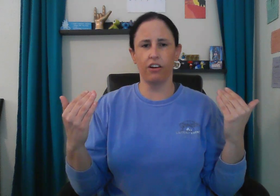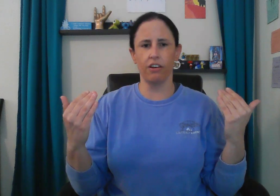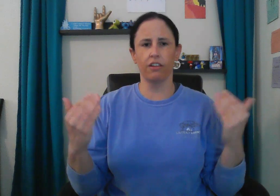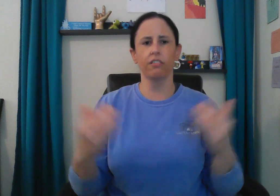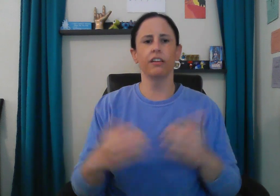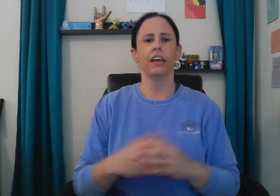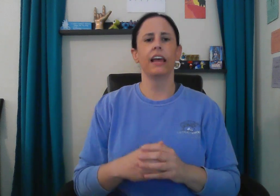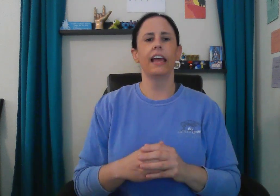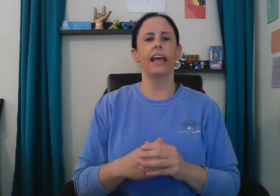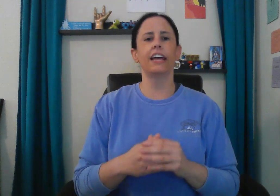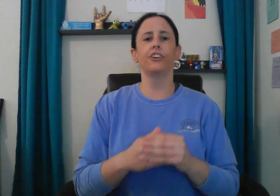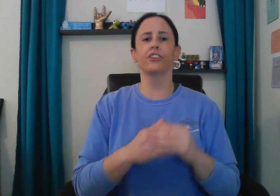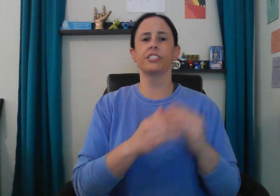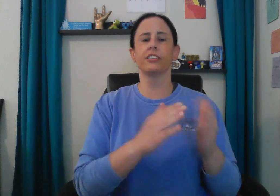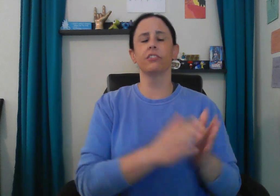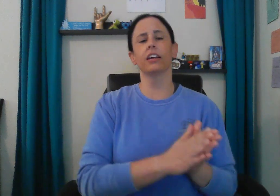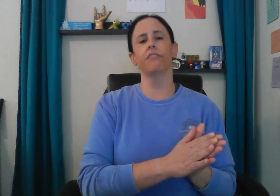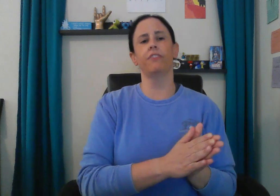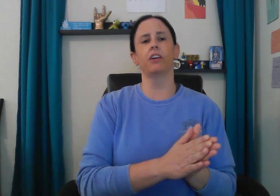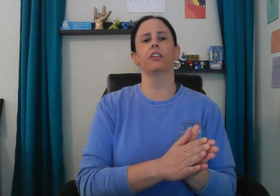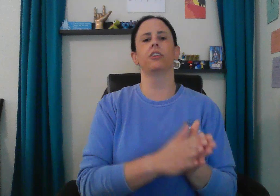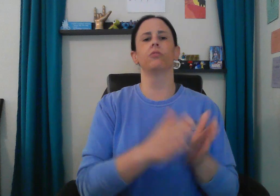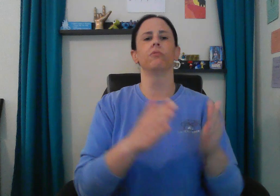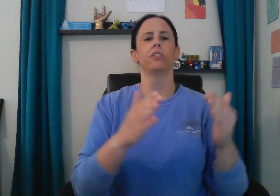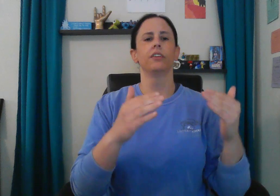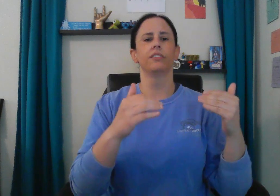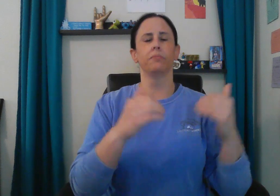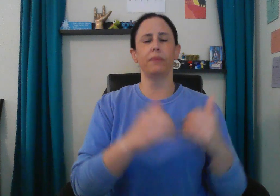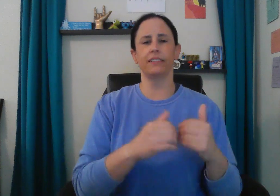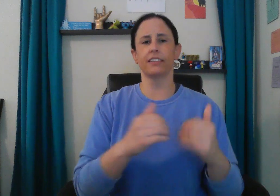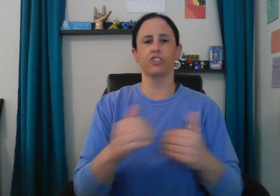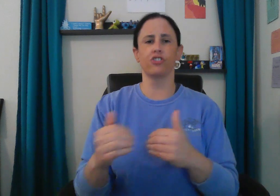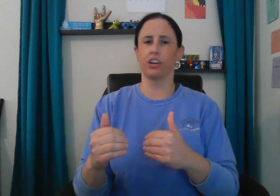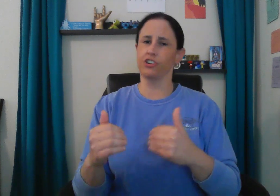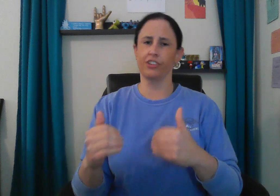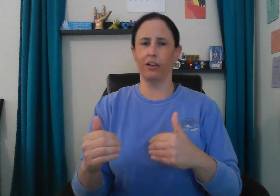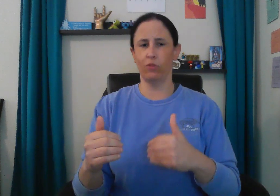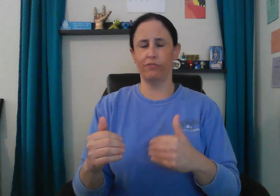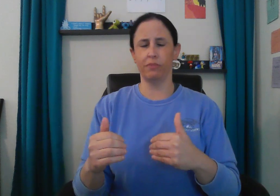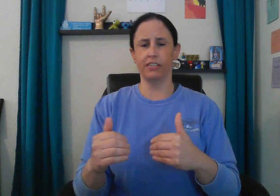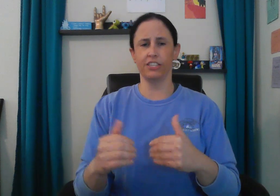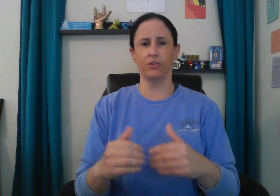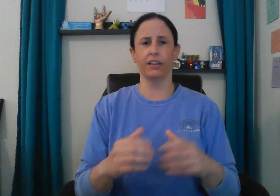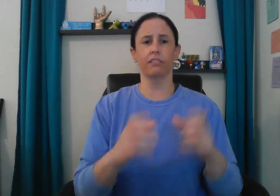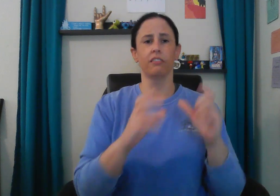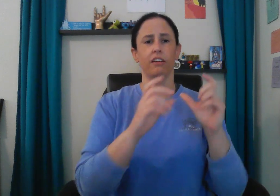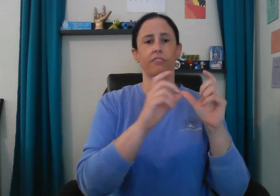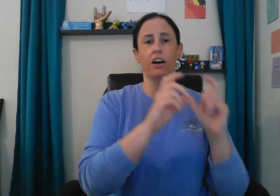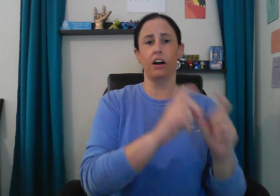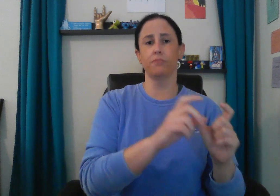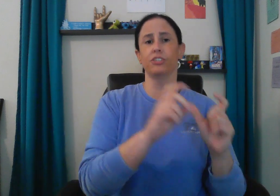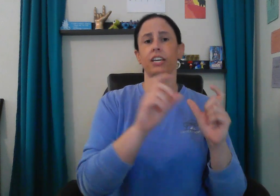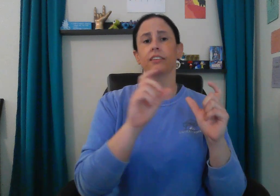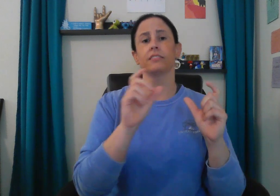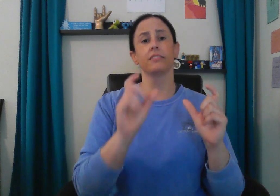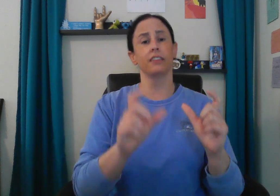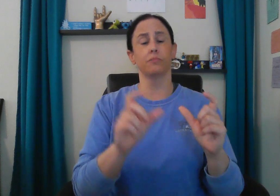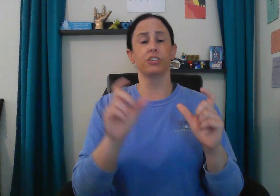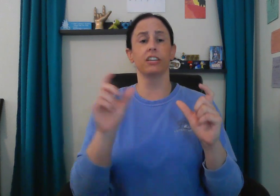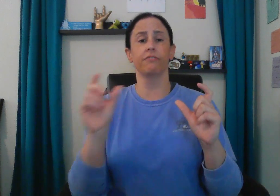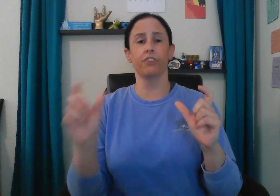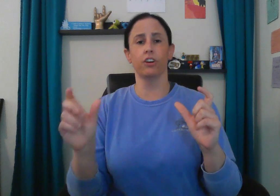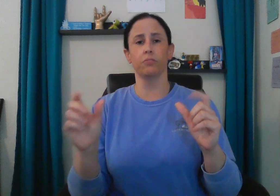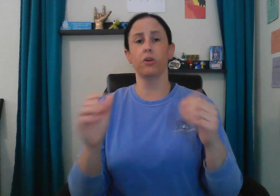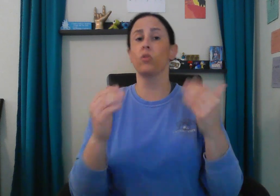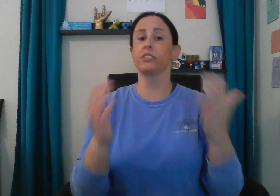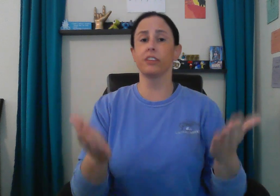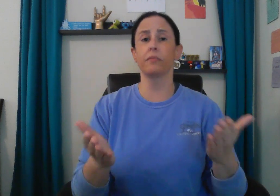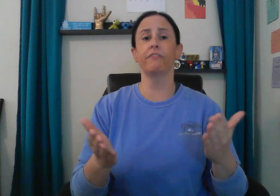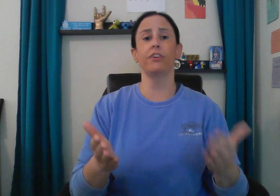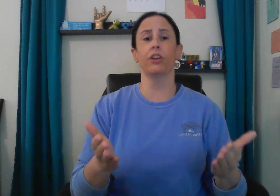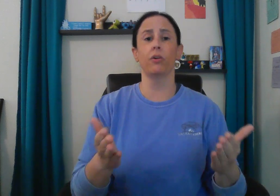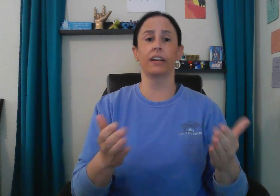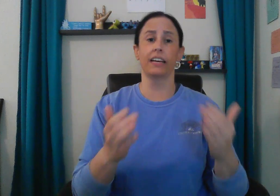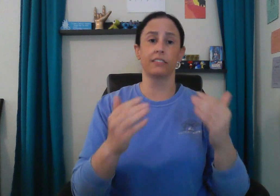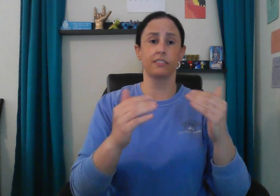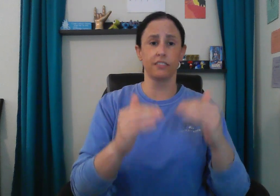are, and you're still going to follow the basic structure that we've been doing of object, subject, verb, or some of you know it as